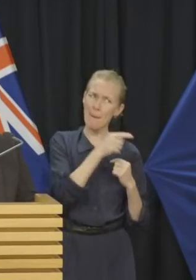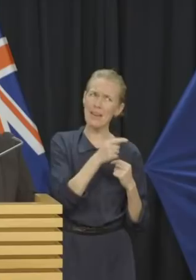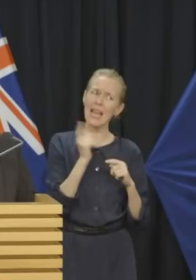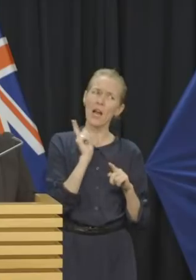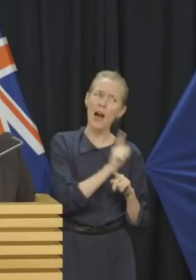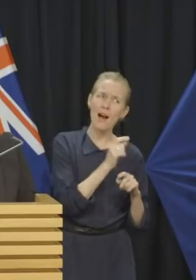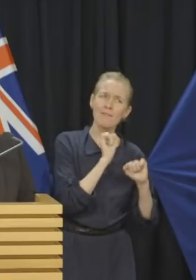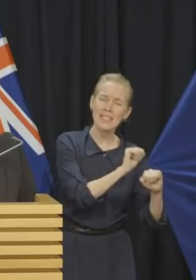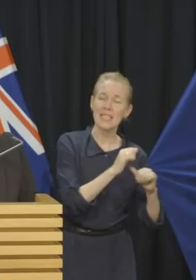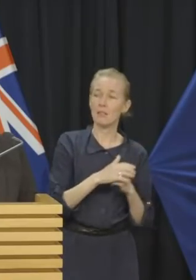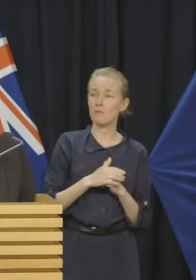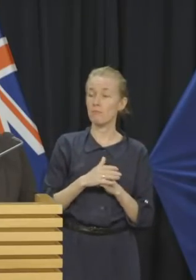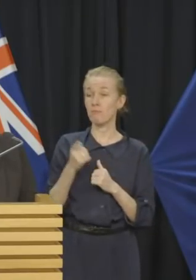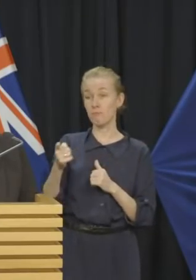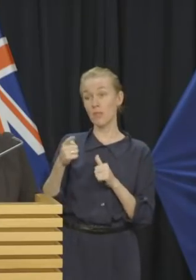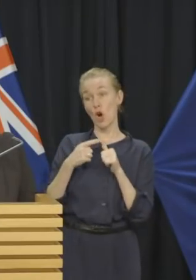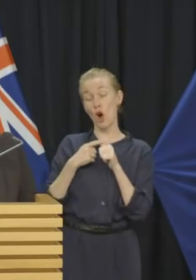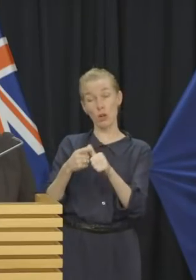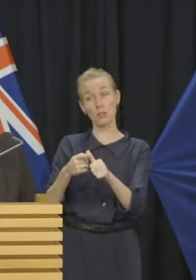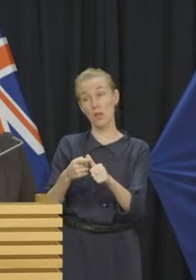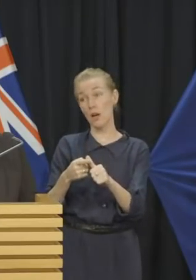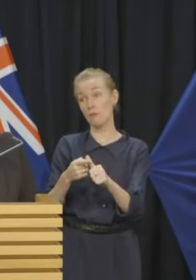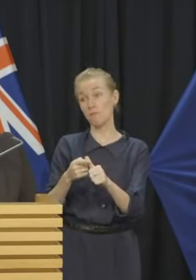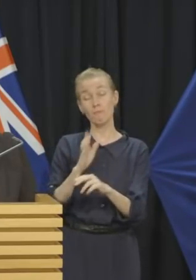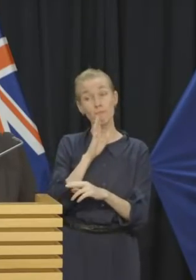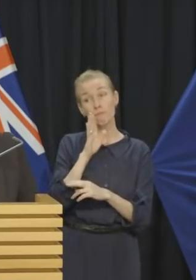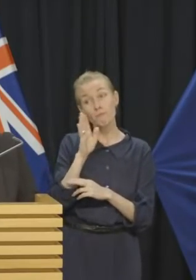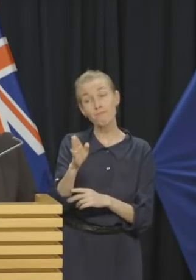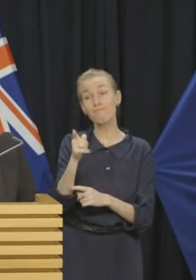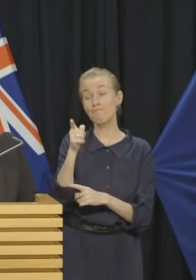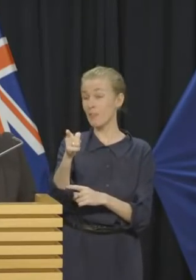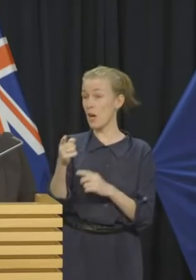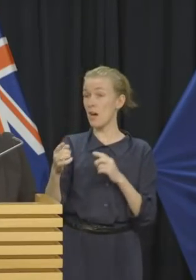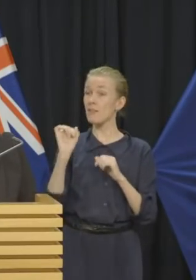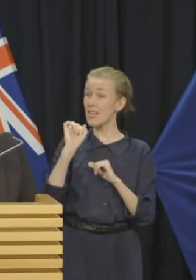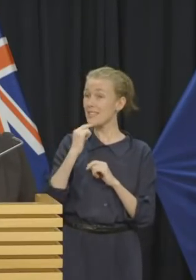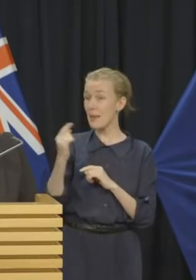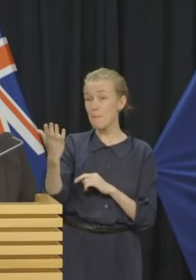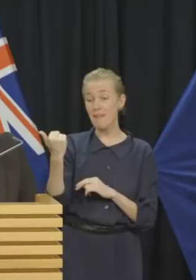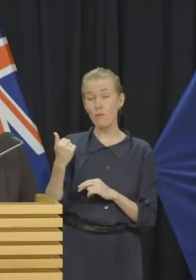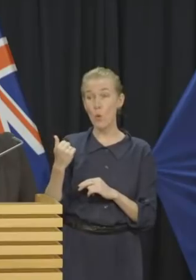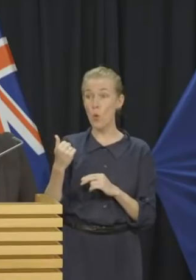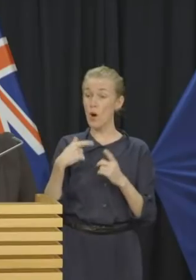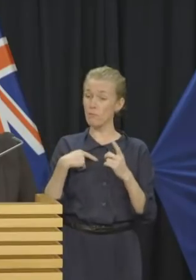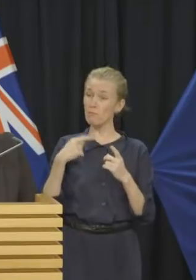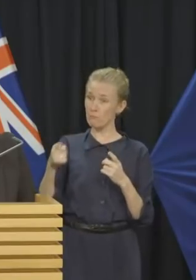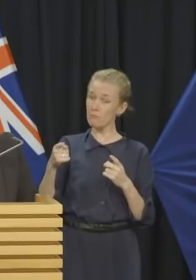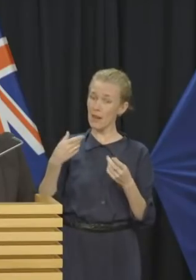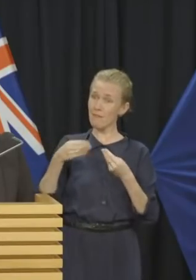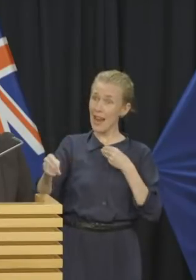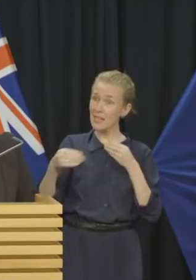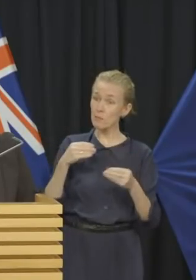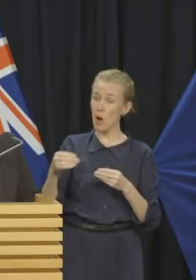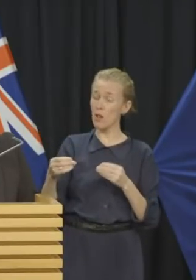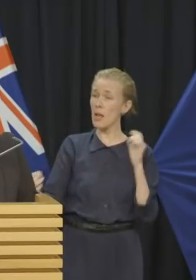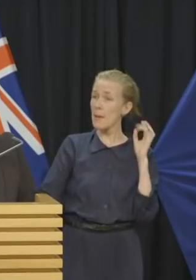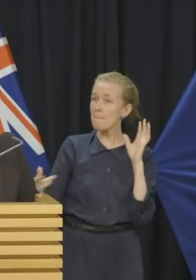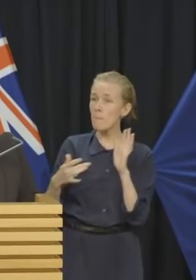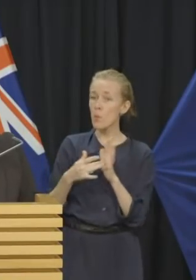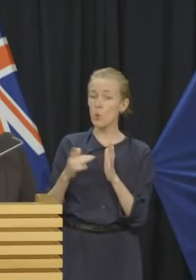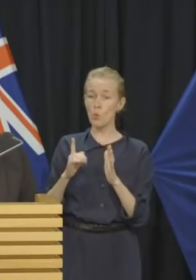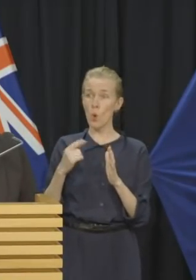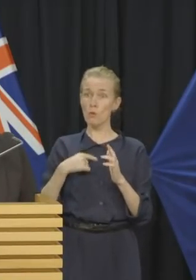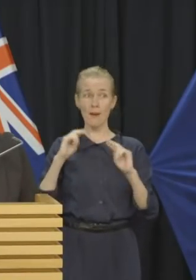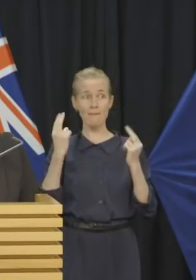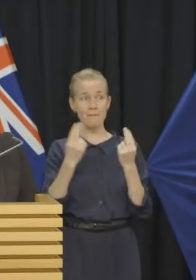to do waivers for people to come back for funerals or to see sick or dying